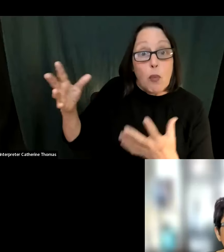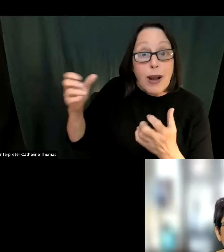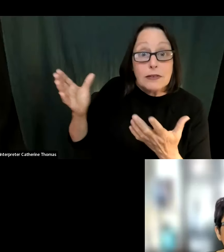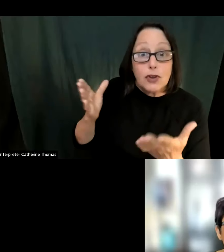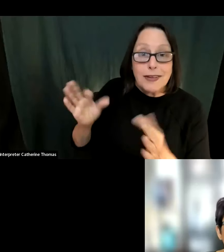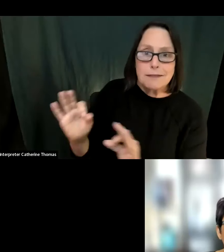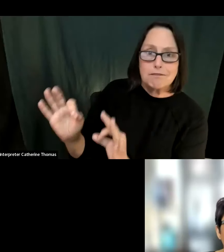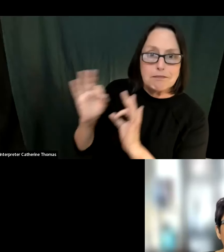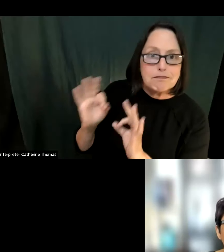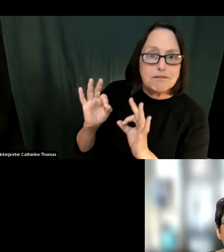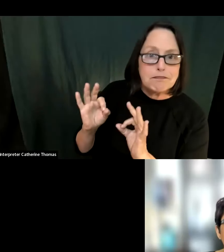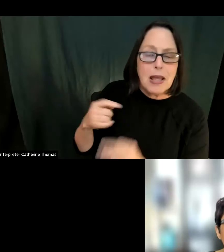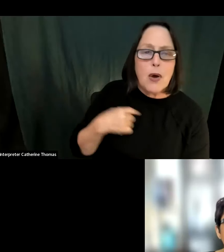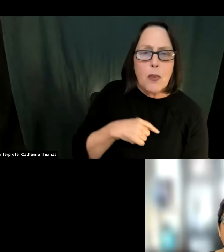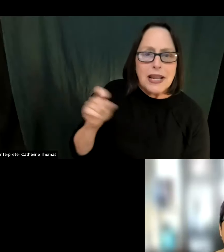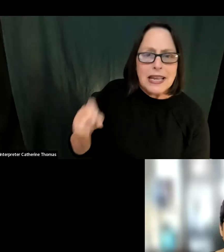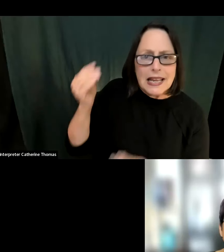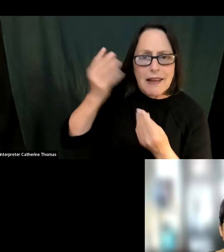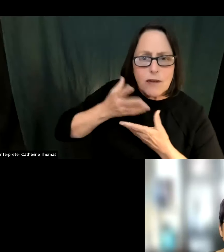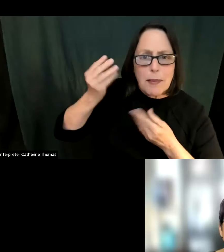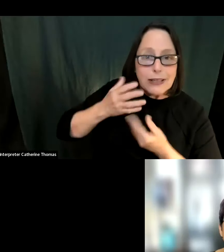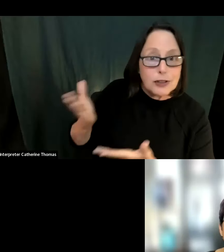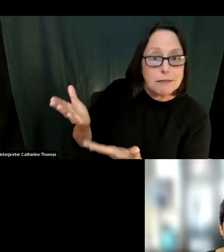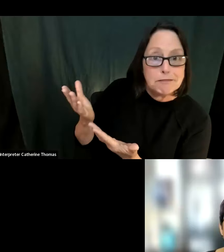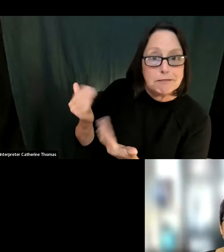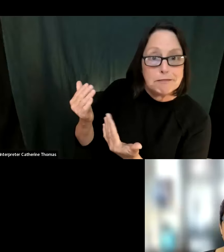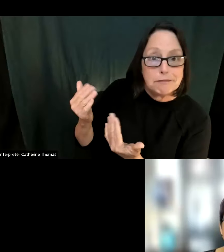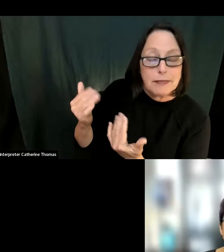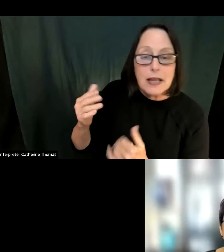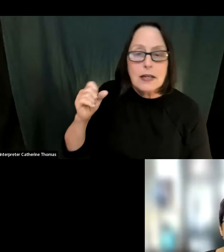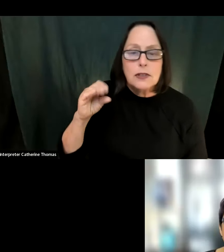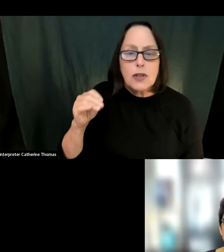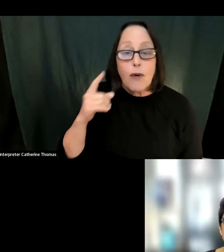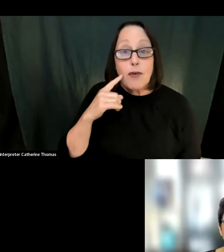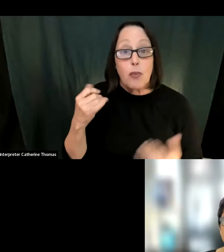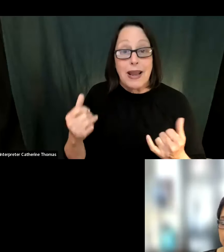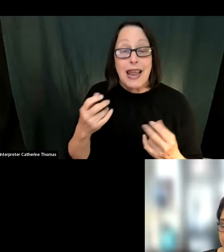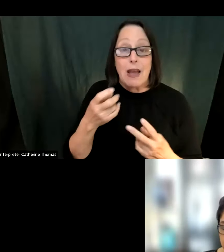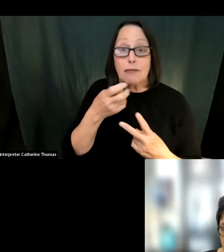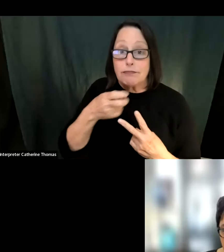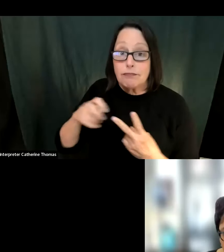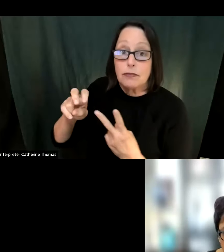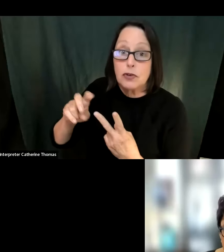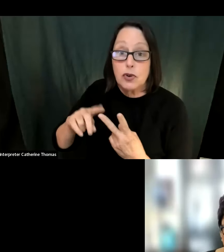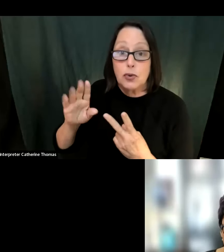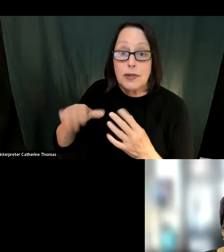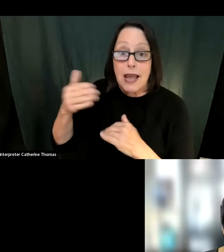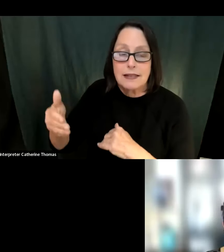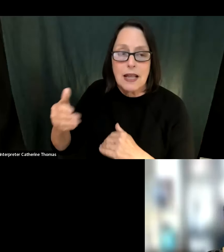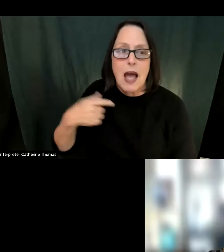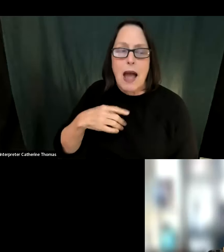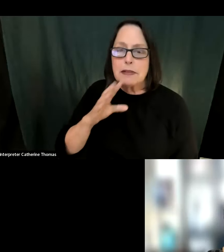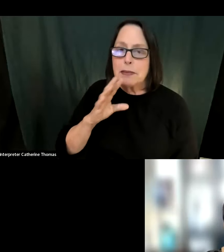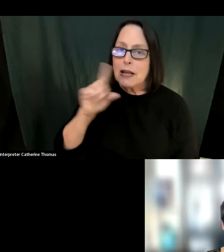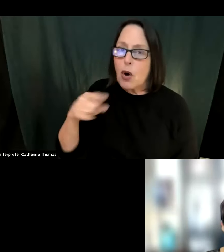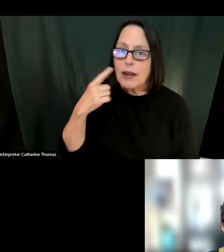I think that, but the handoff is, as of right now, to the best of my knowledge, and I'm speaking only for the